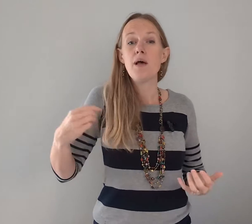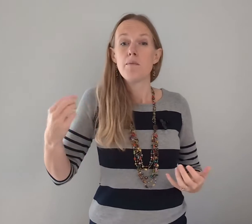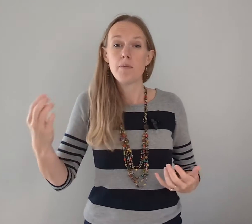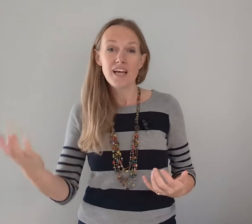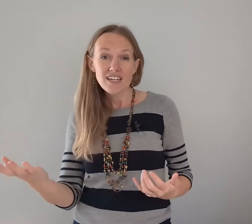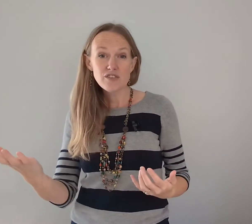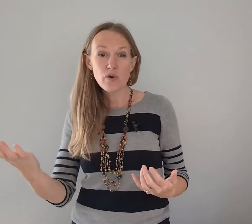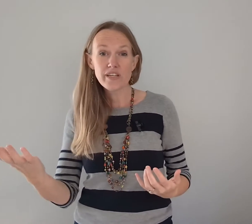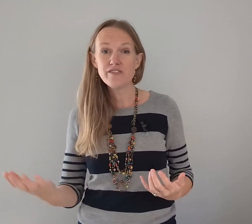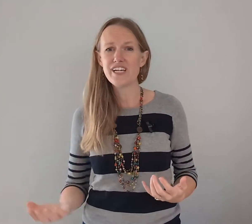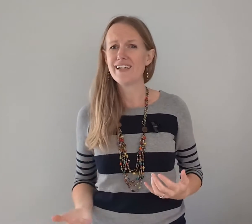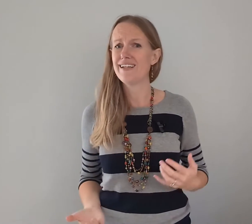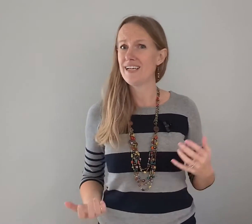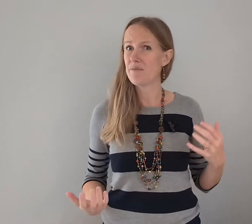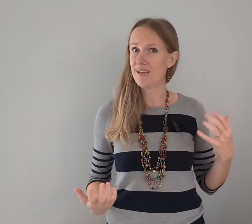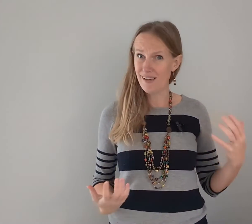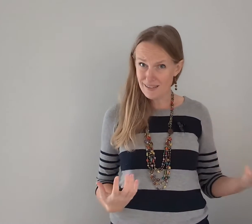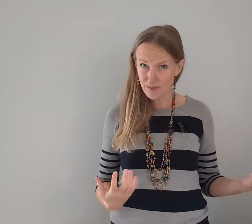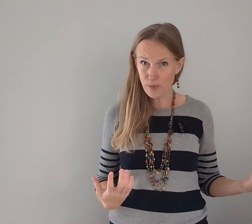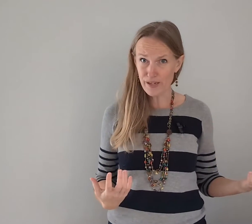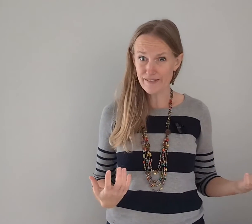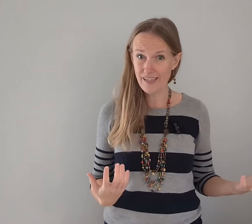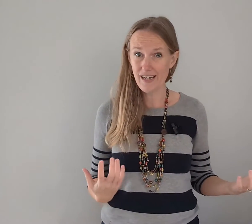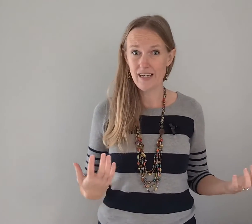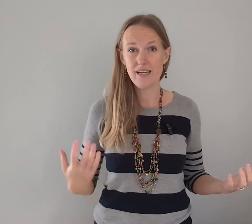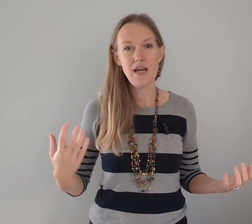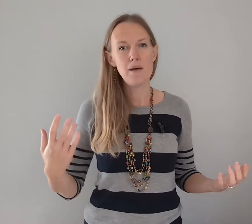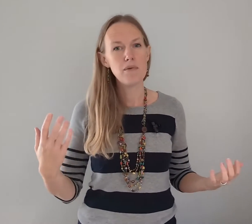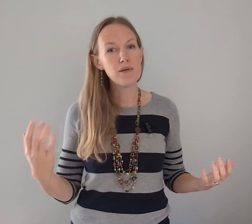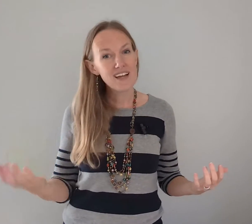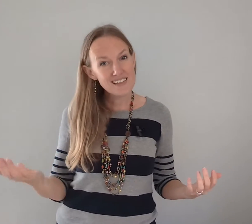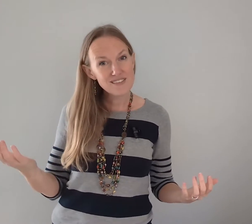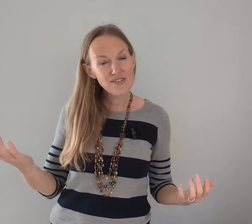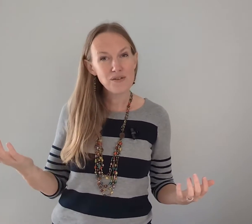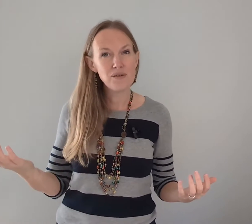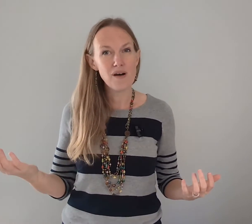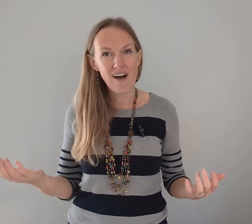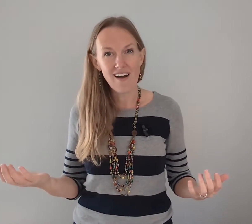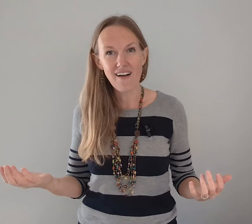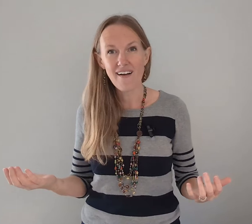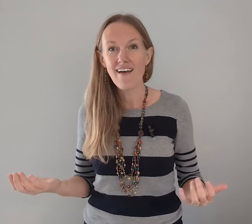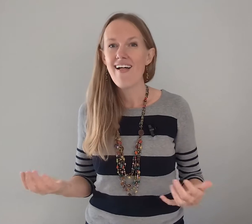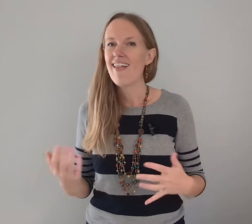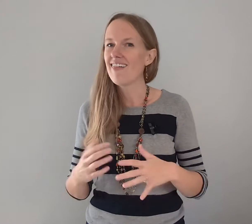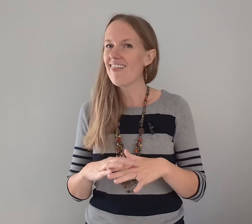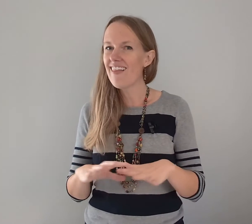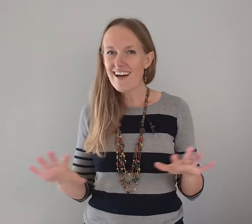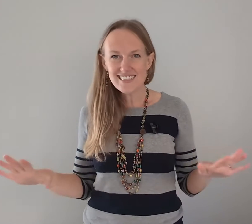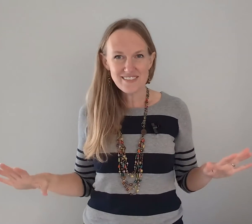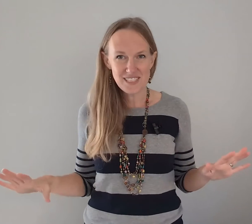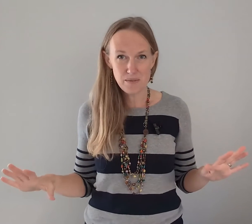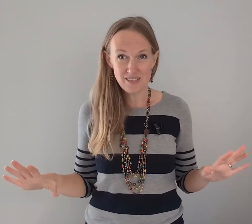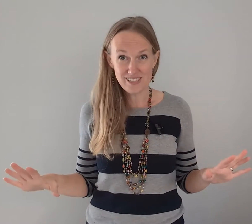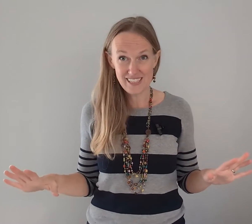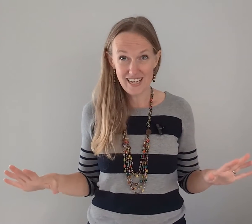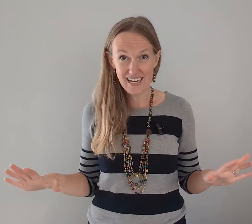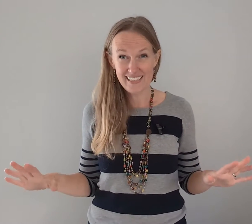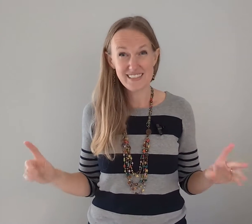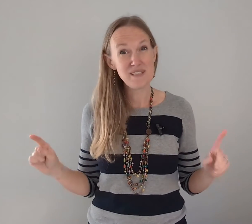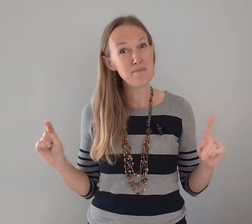but because of what you've done, not because of what I've done, but because of who you are. Lots of similar signs,